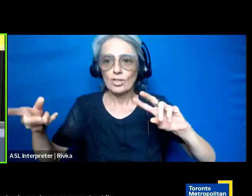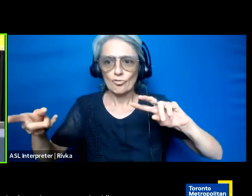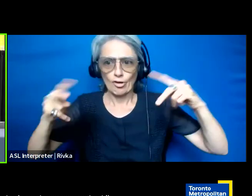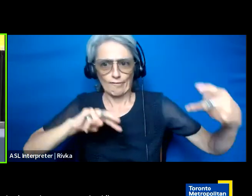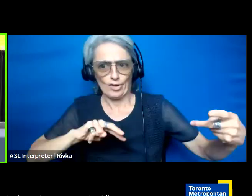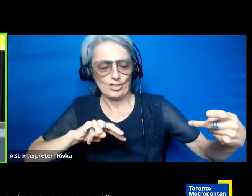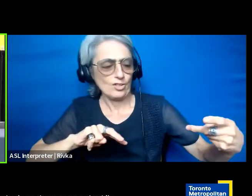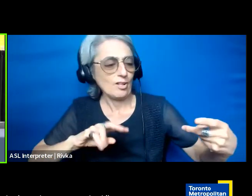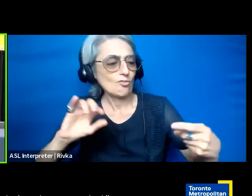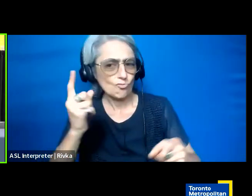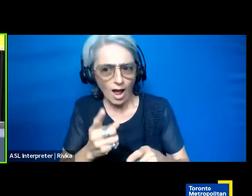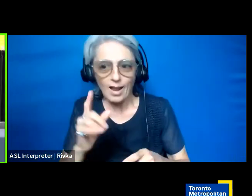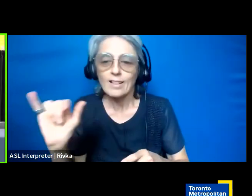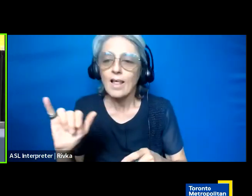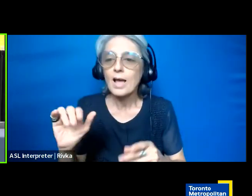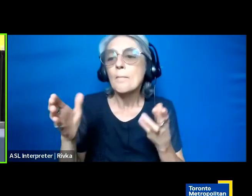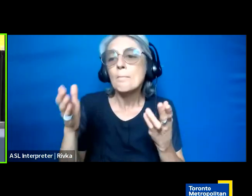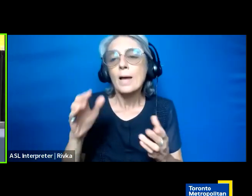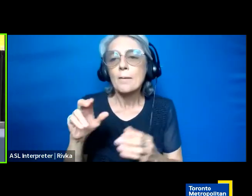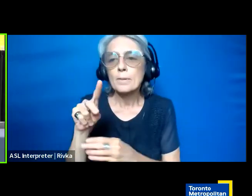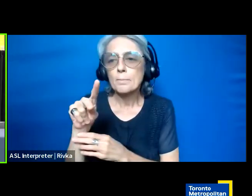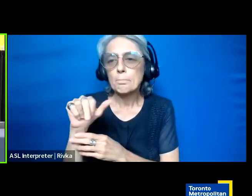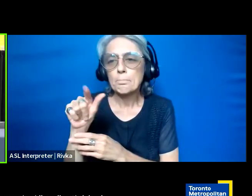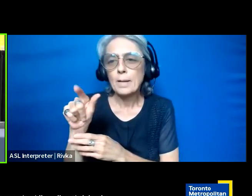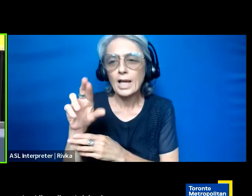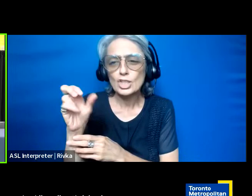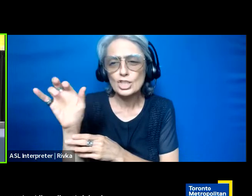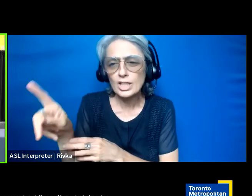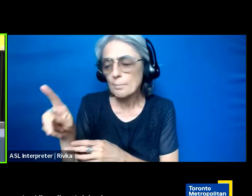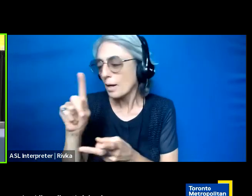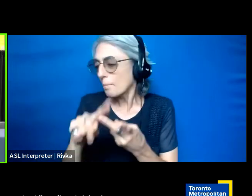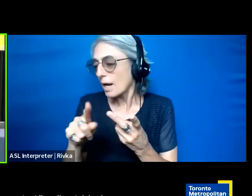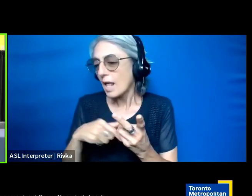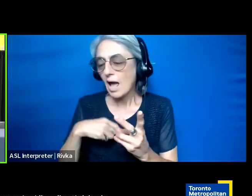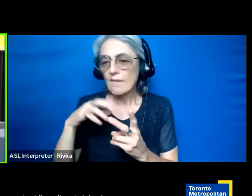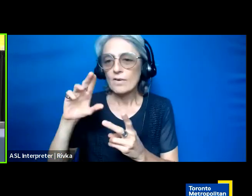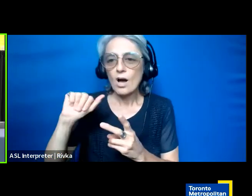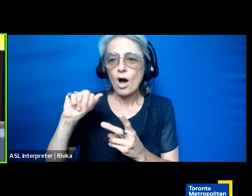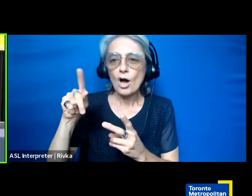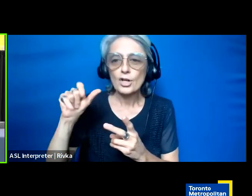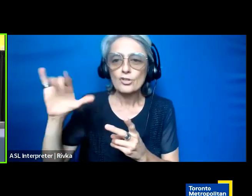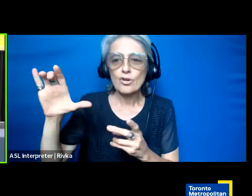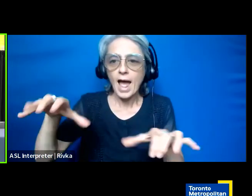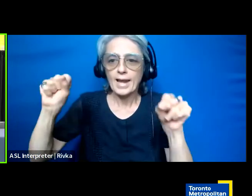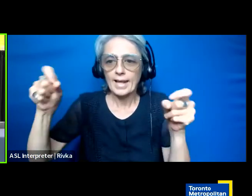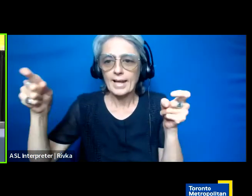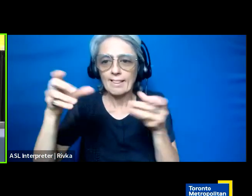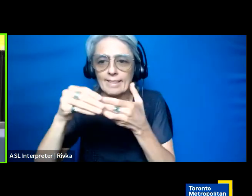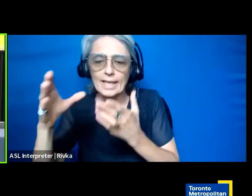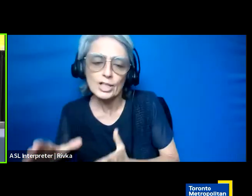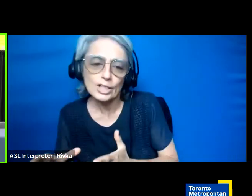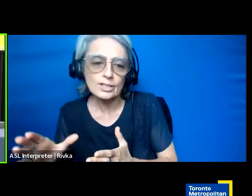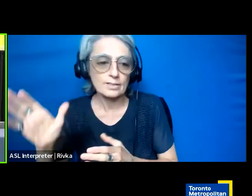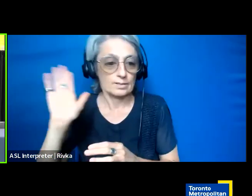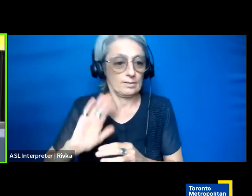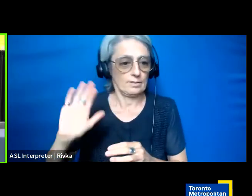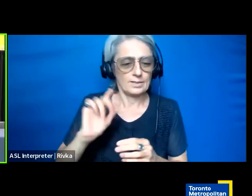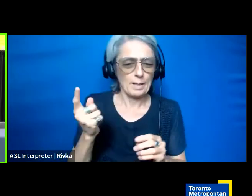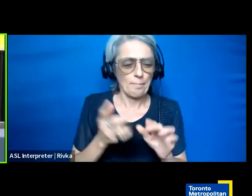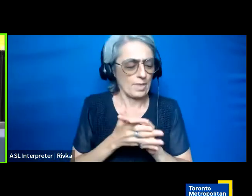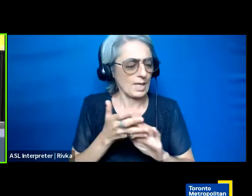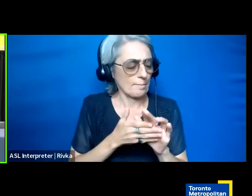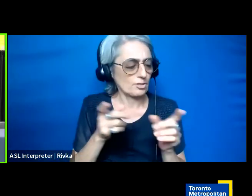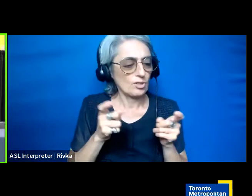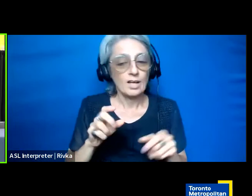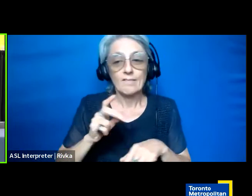having dictatorship, but we have populist and autocratic leaders. We had that in the past administration in the Philippines,